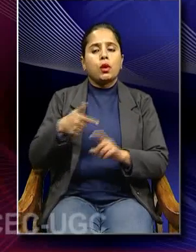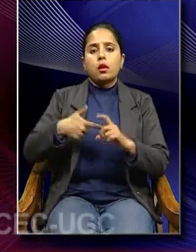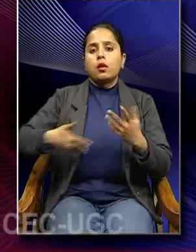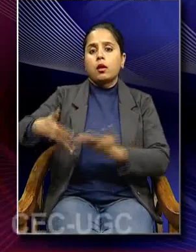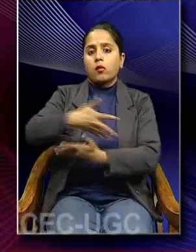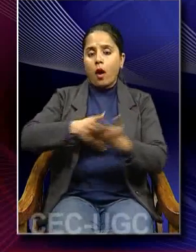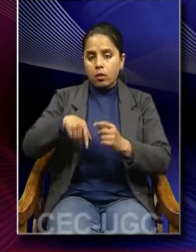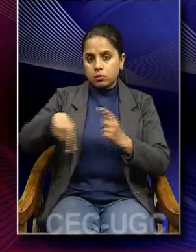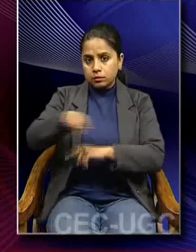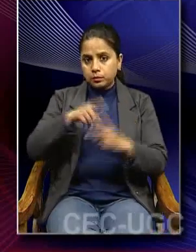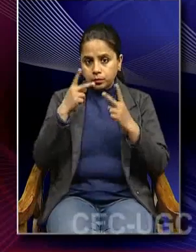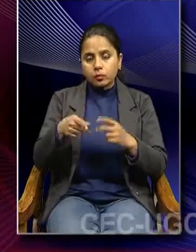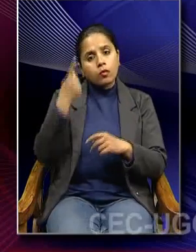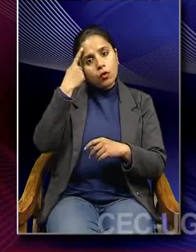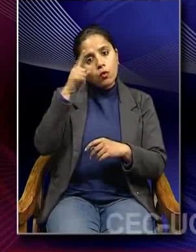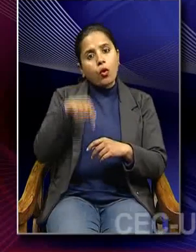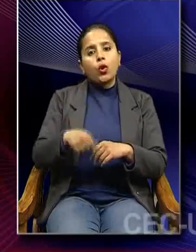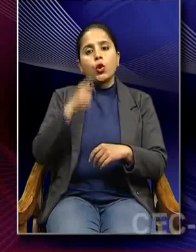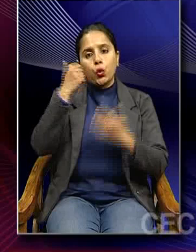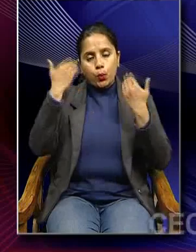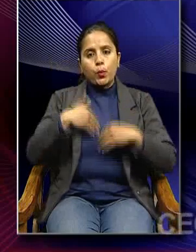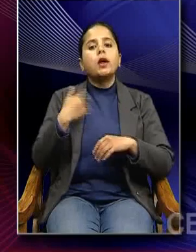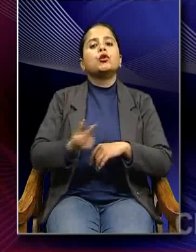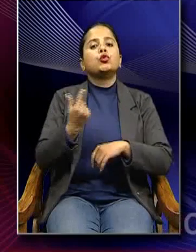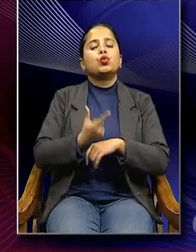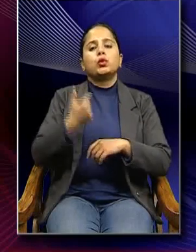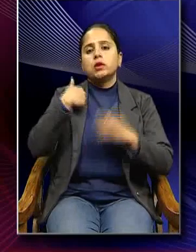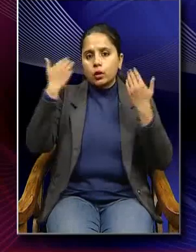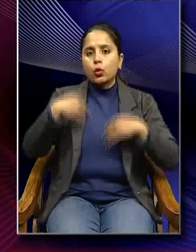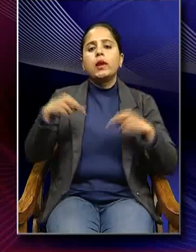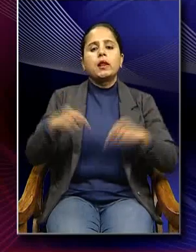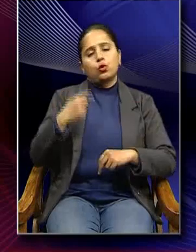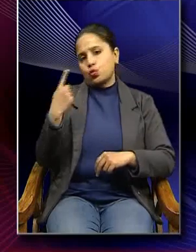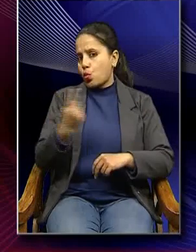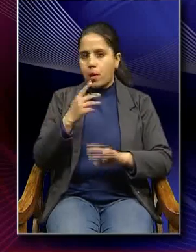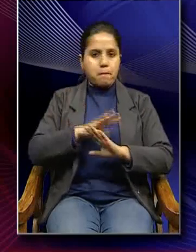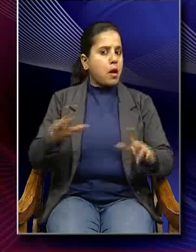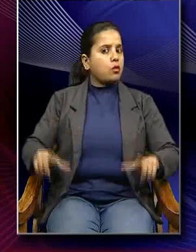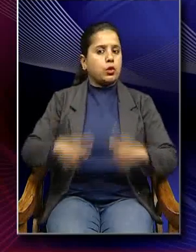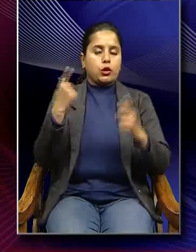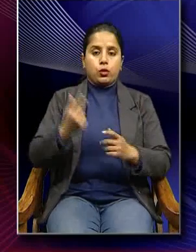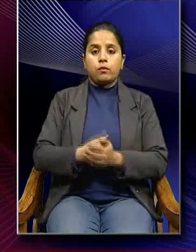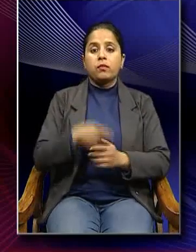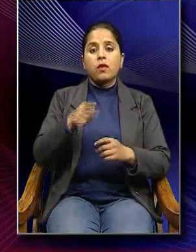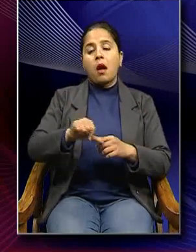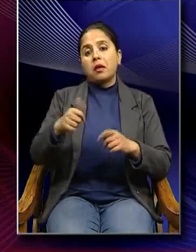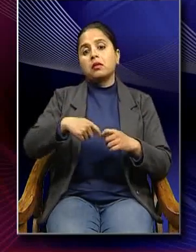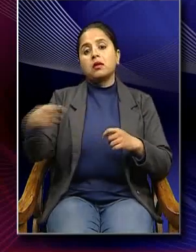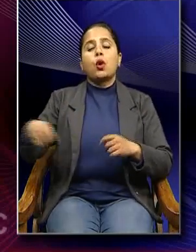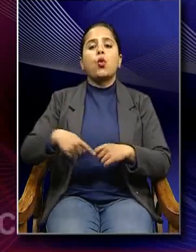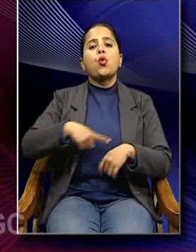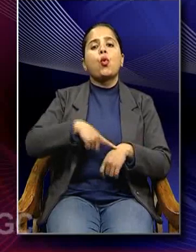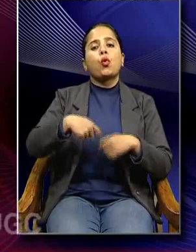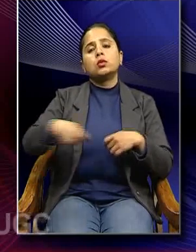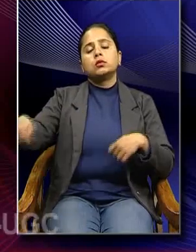environment for human purpose or human needs only, to the extent that in the long term,